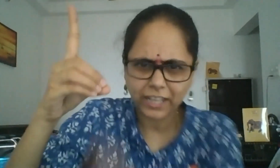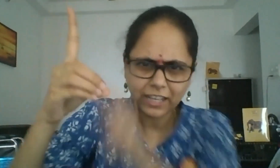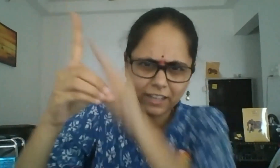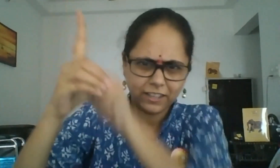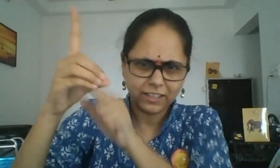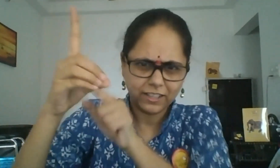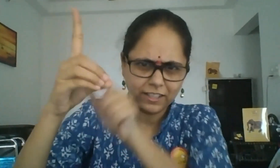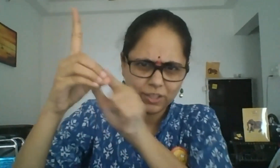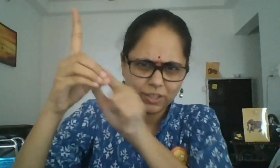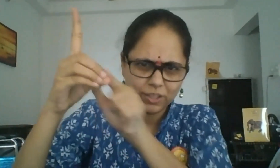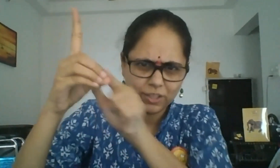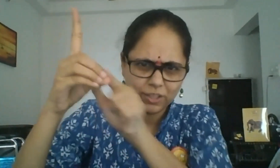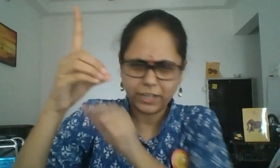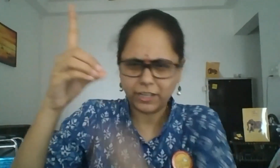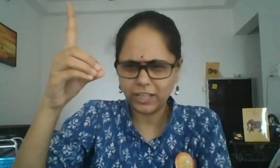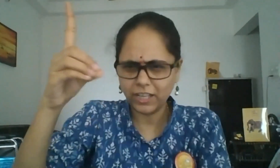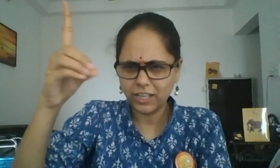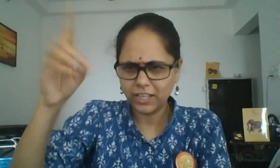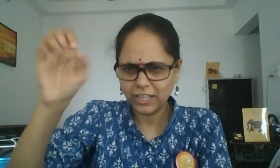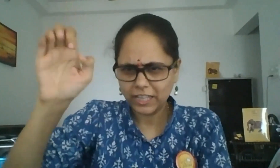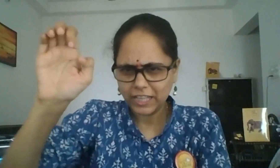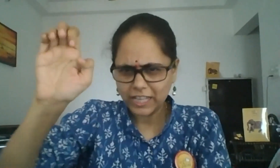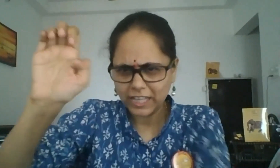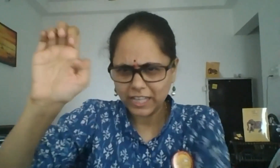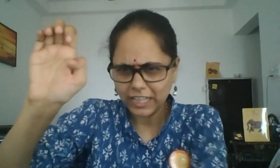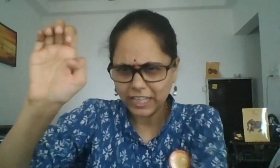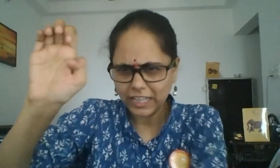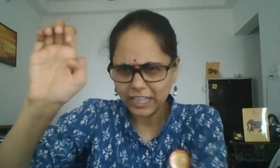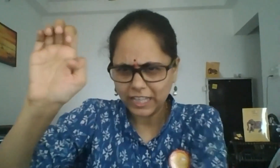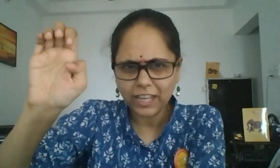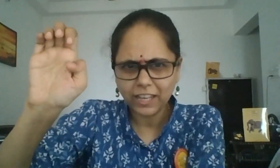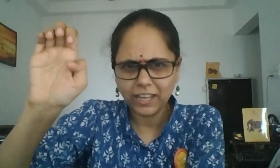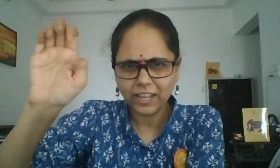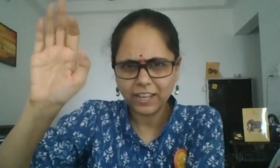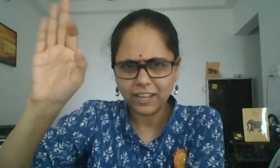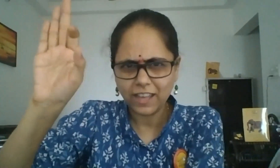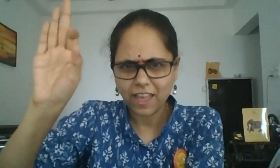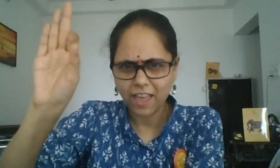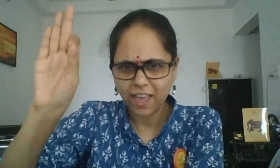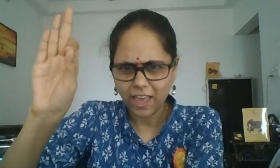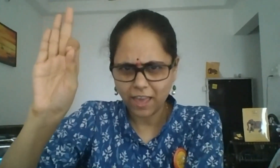D, small letter D, E, F,